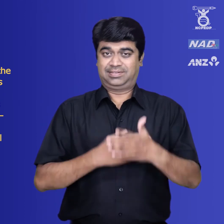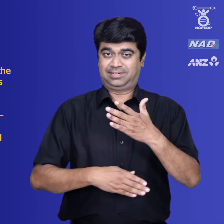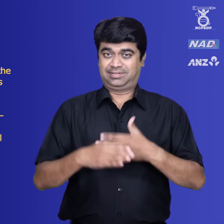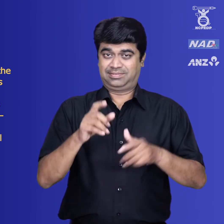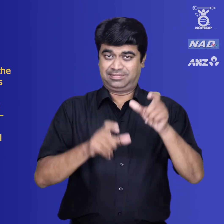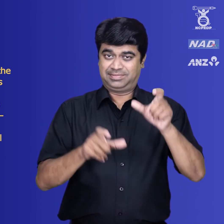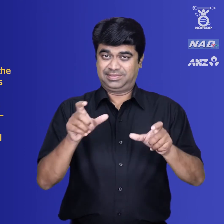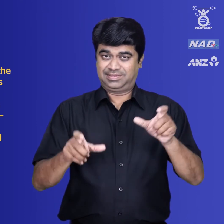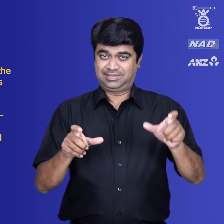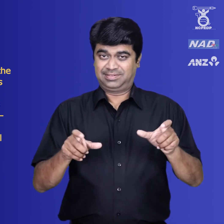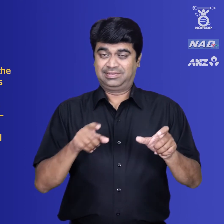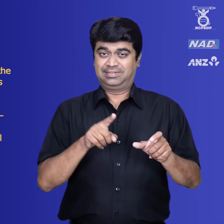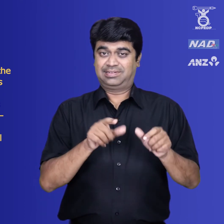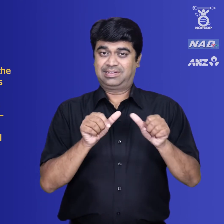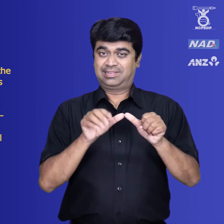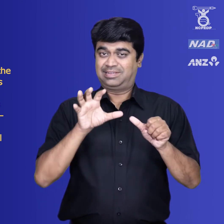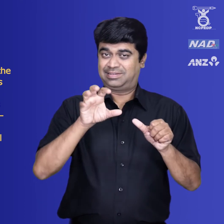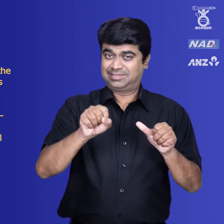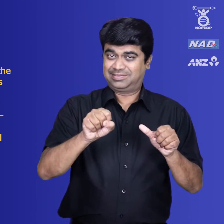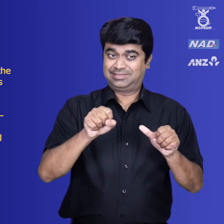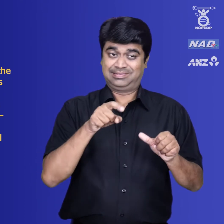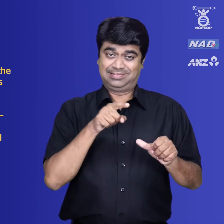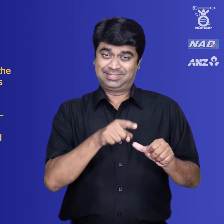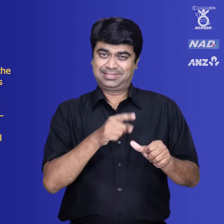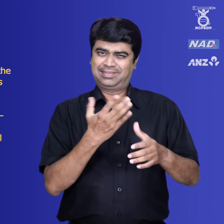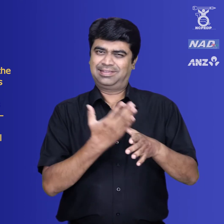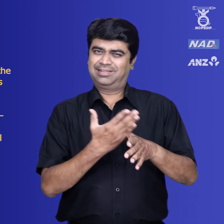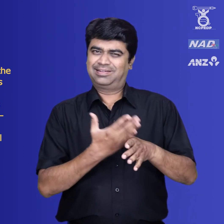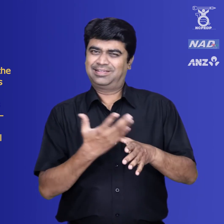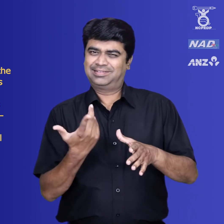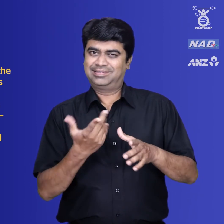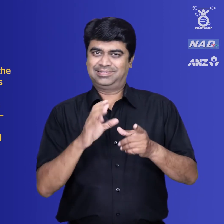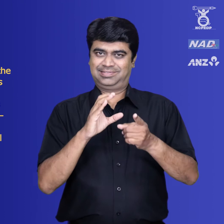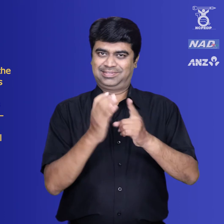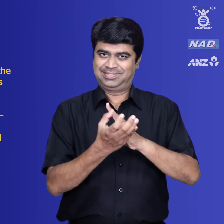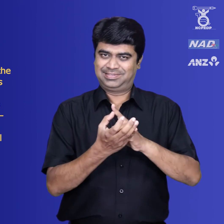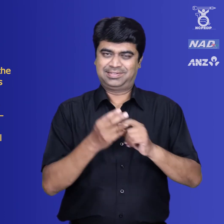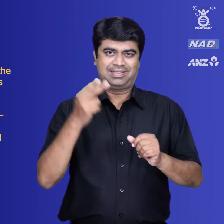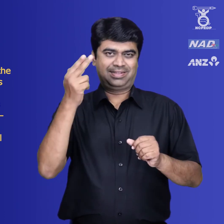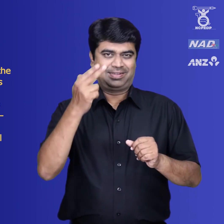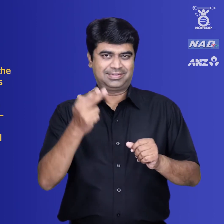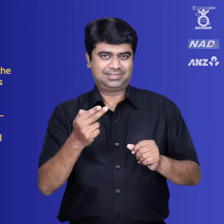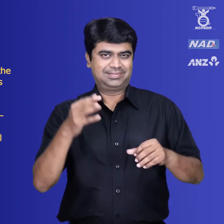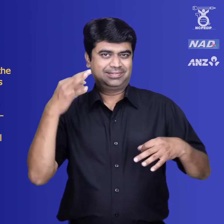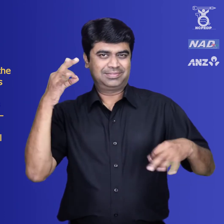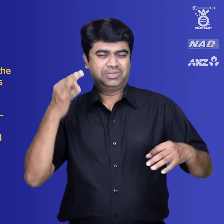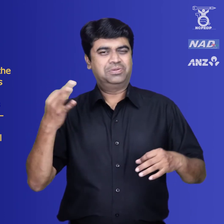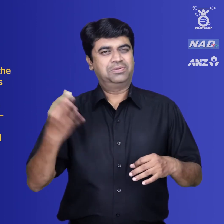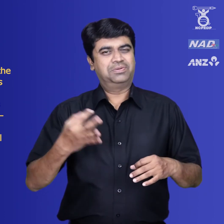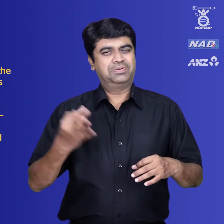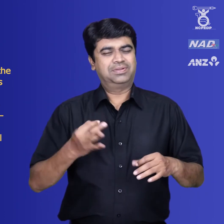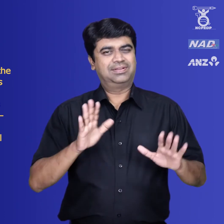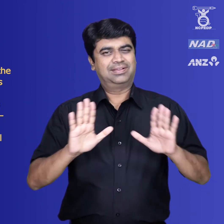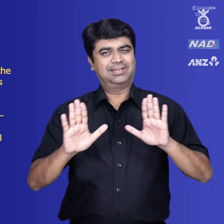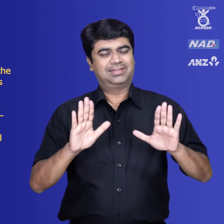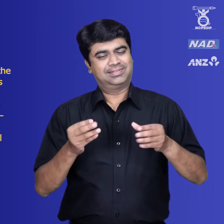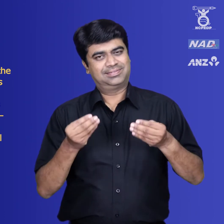Redesigning courses in cultural and arts subjects to enable participation and access for persons